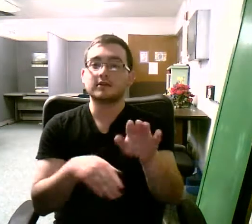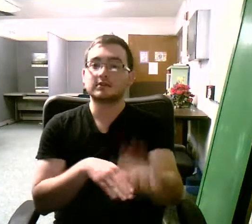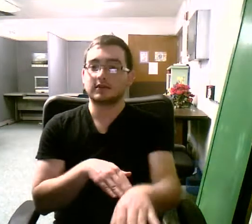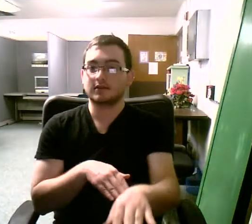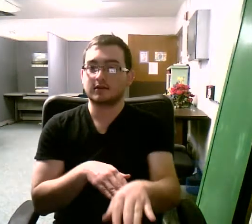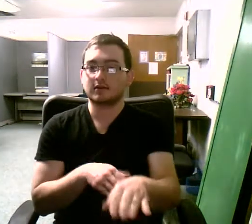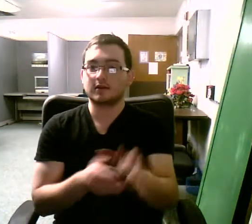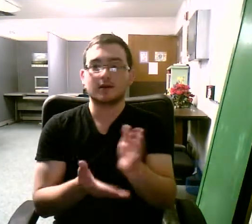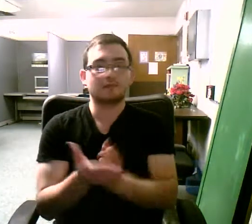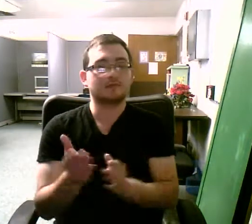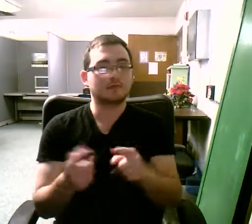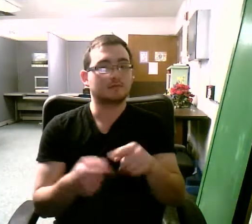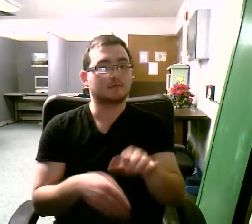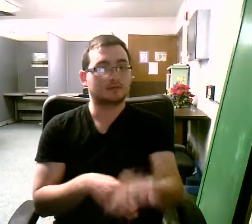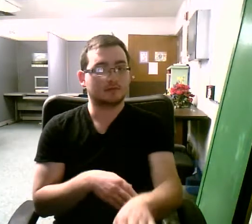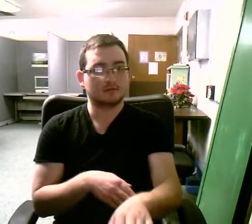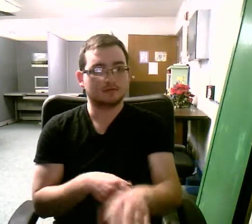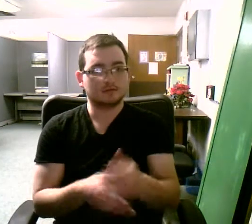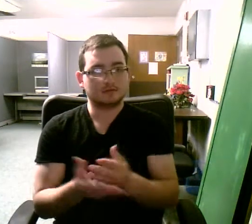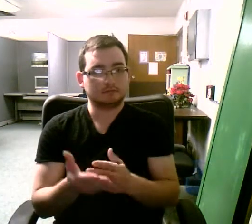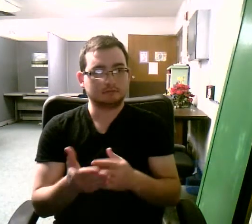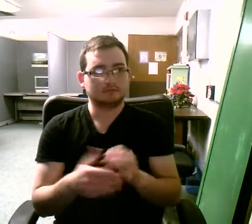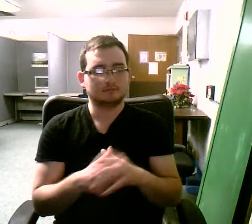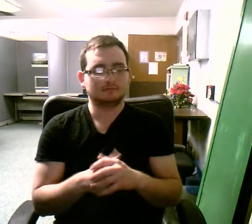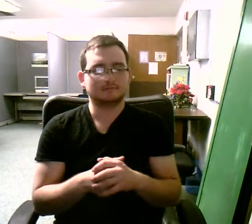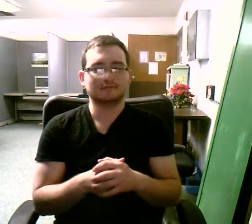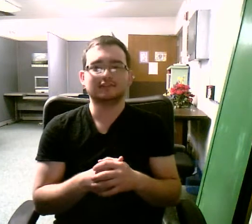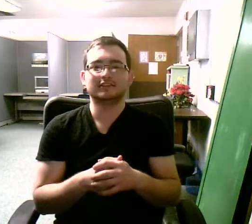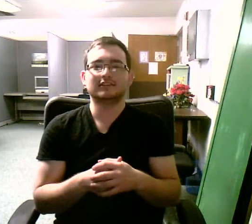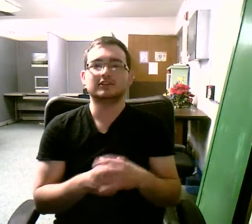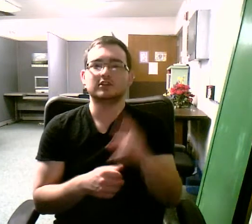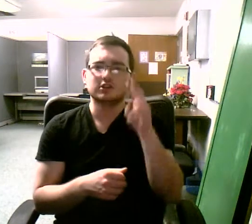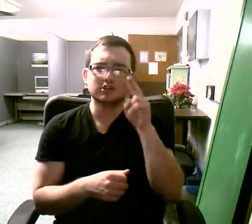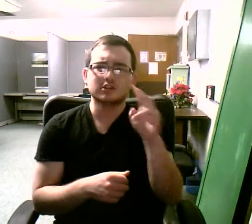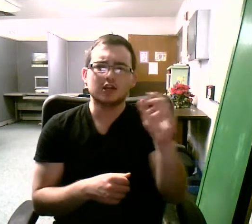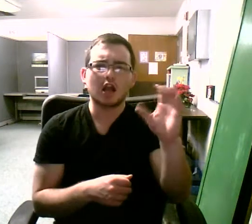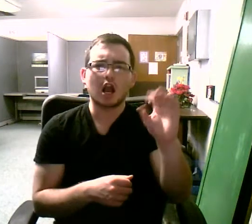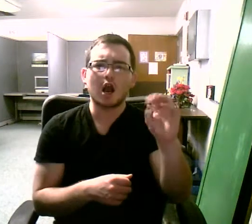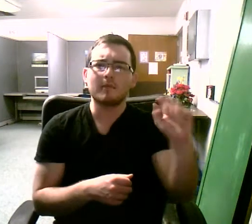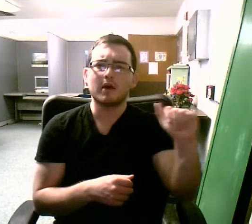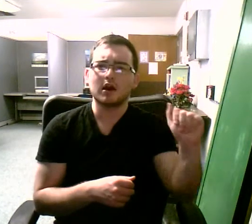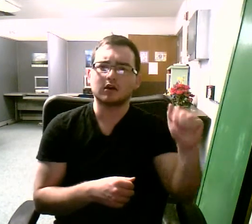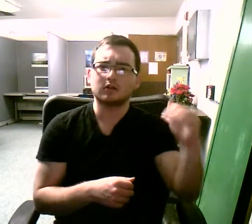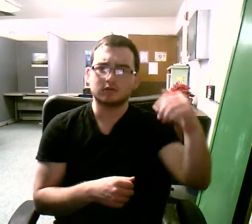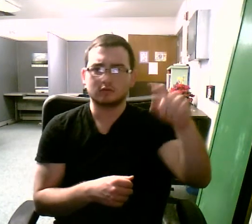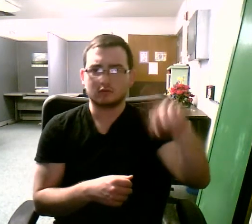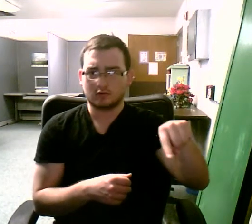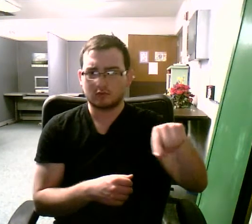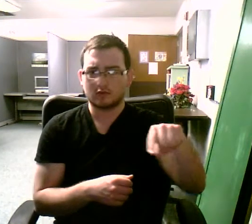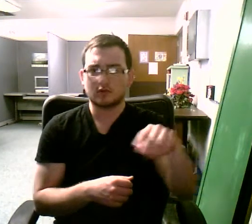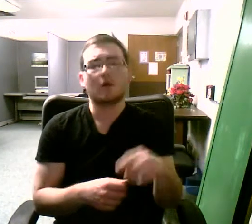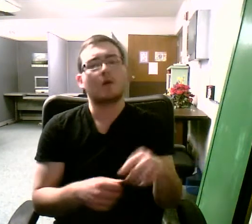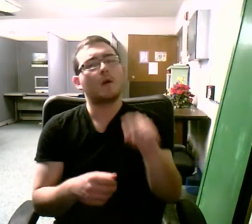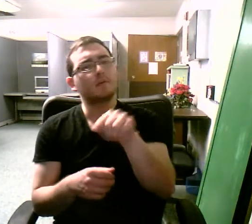by piece. If you see a comma, if you see a period, if you see the word and, you need